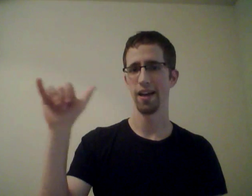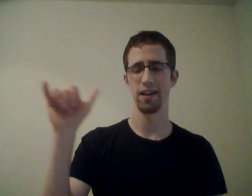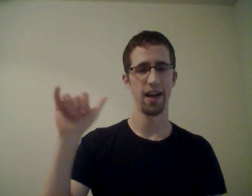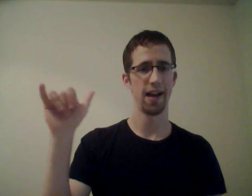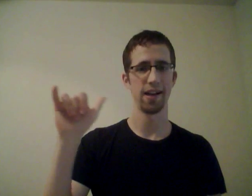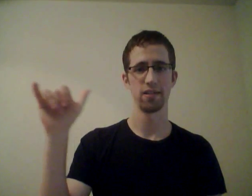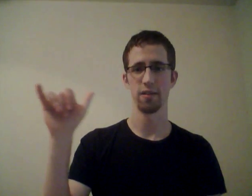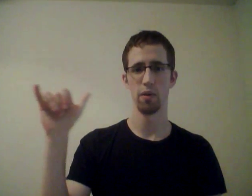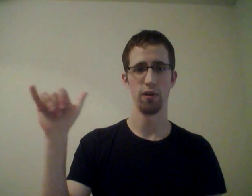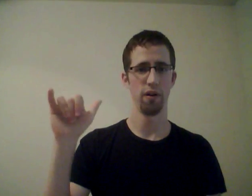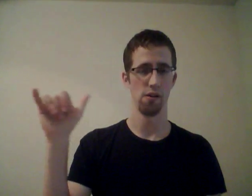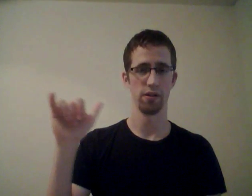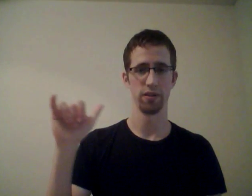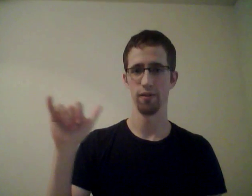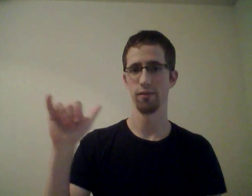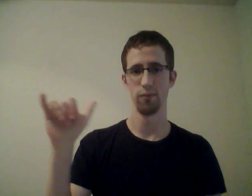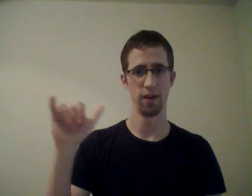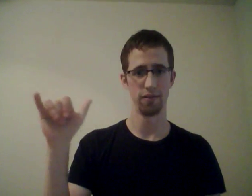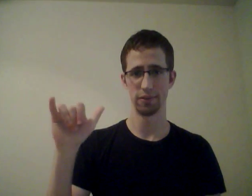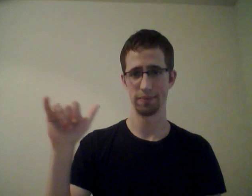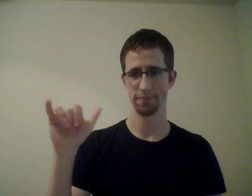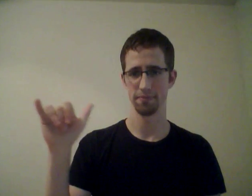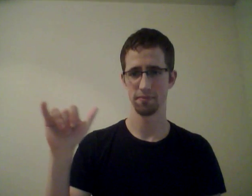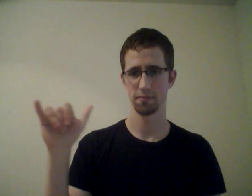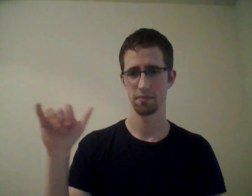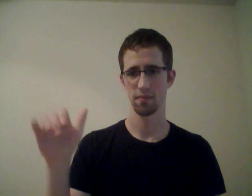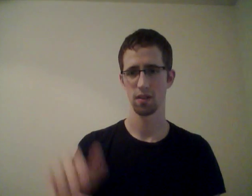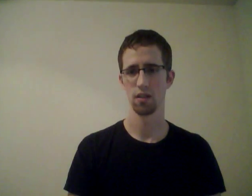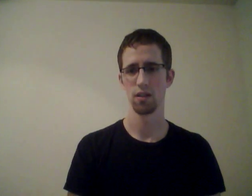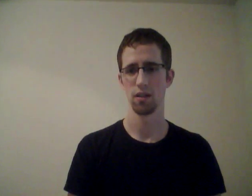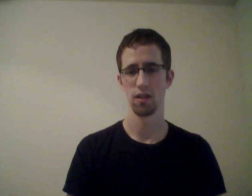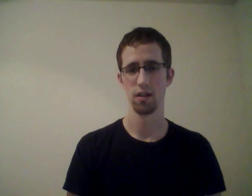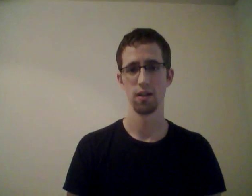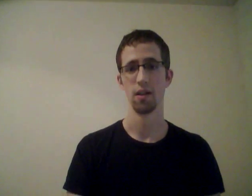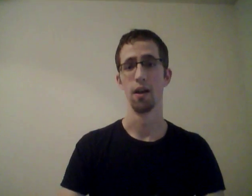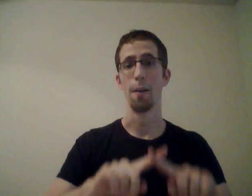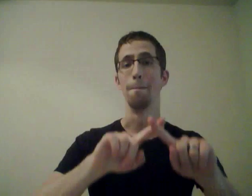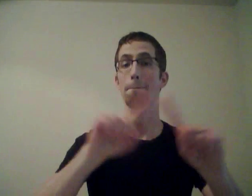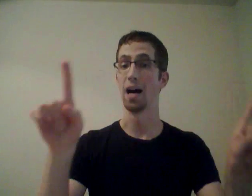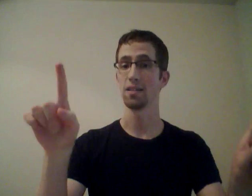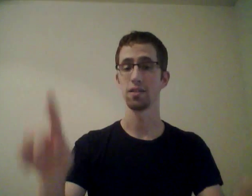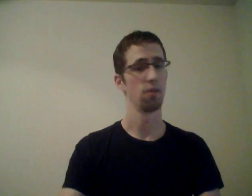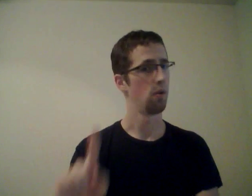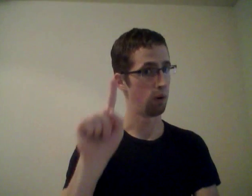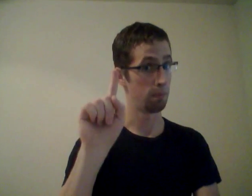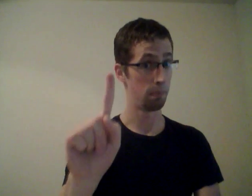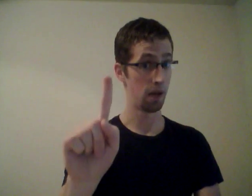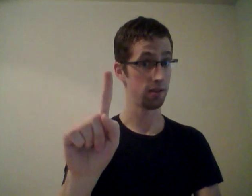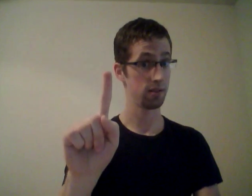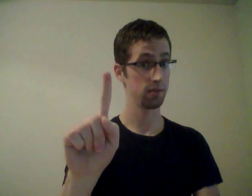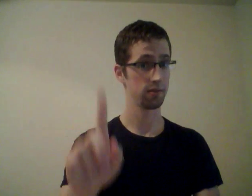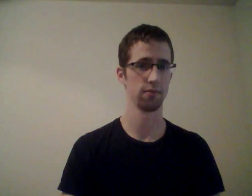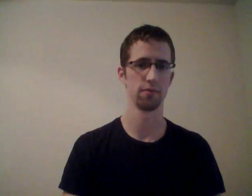Like, as, similar, also, whatever. But, or but,